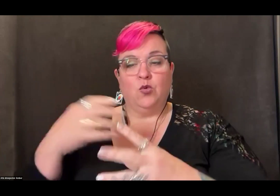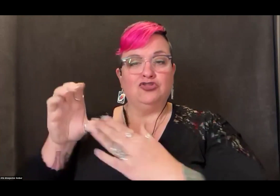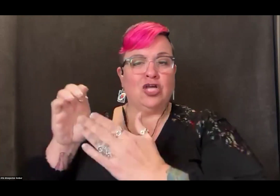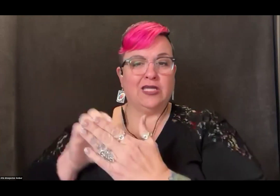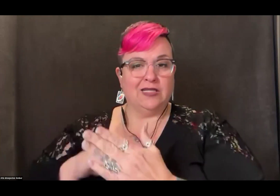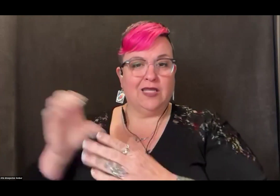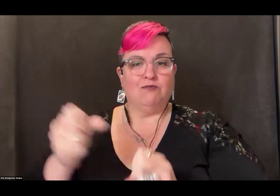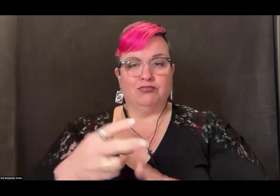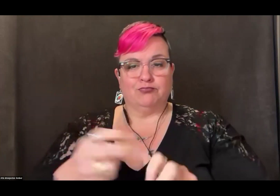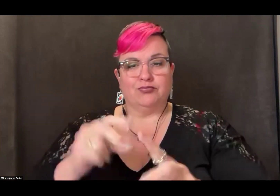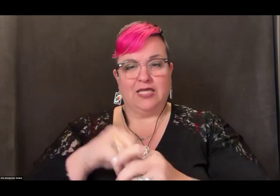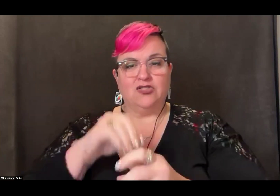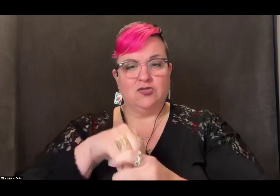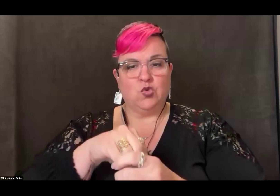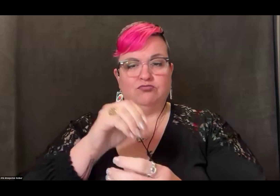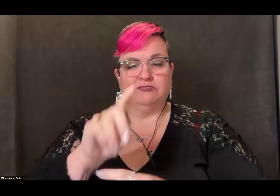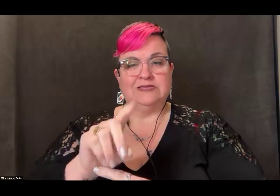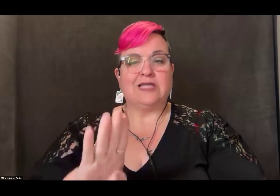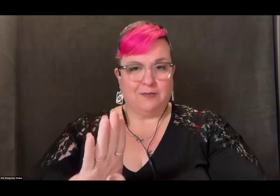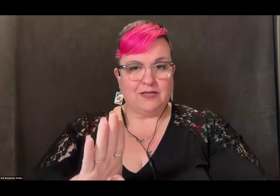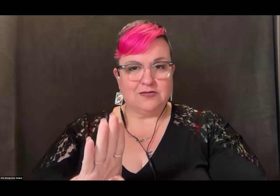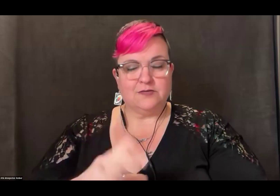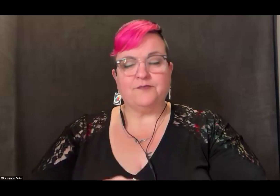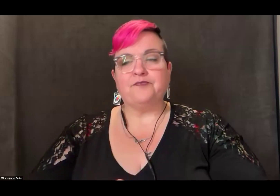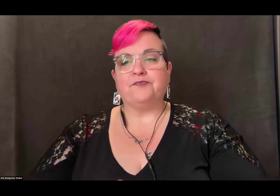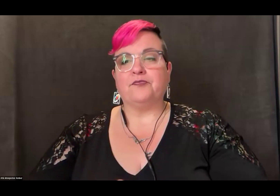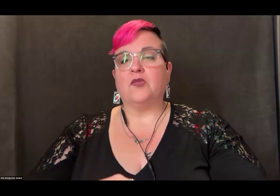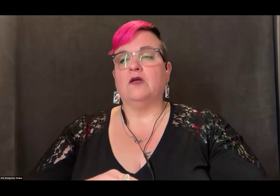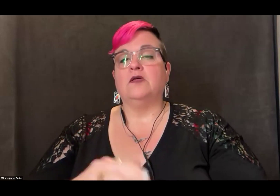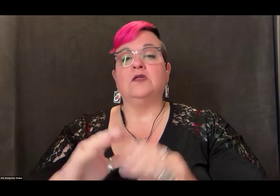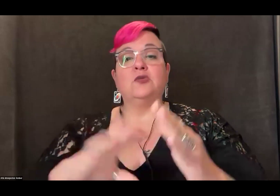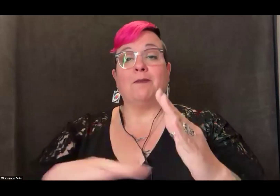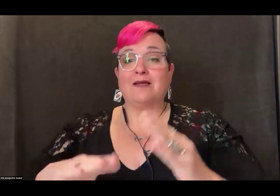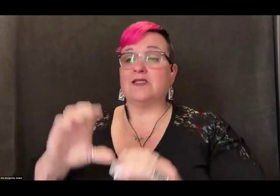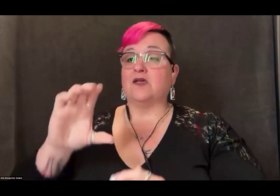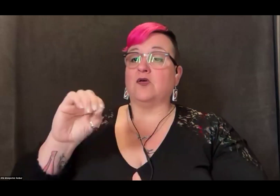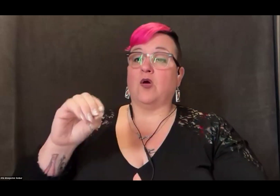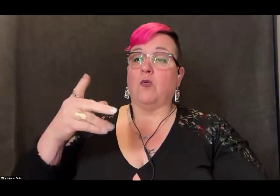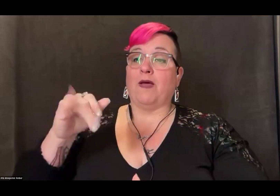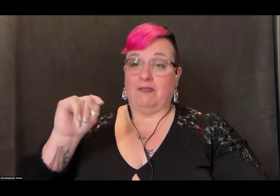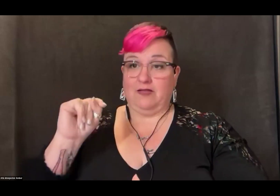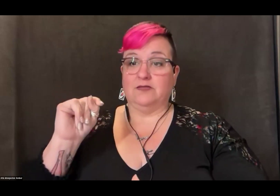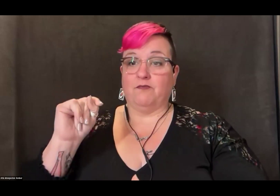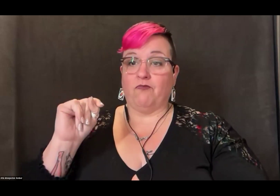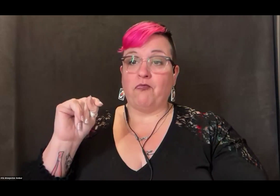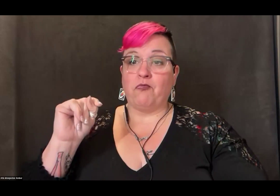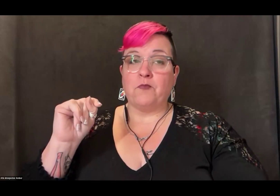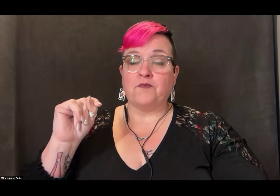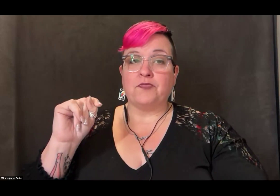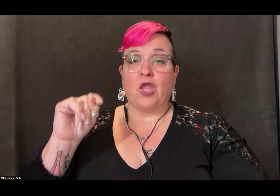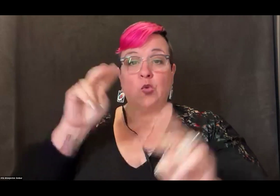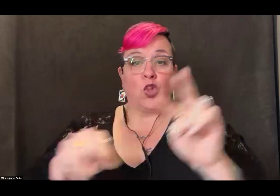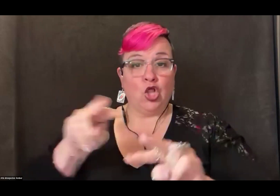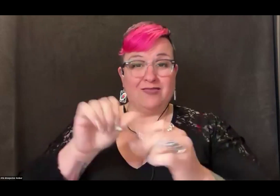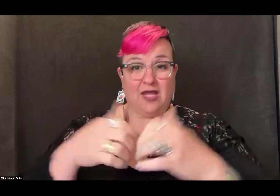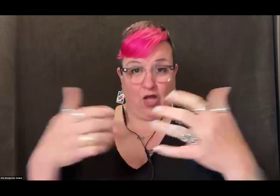can see your data. Now, basically, Copilot, it looks at your